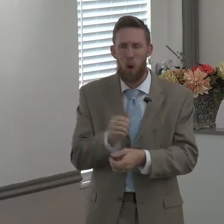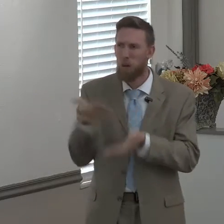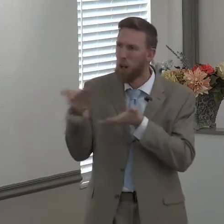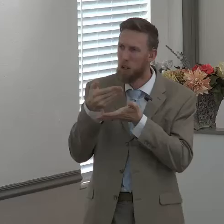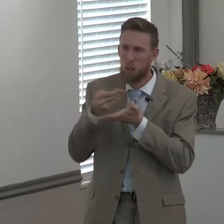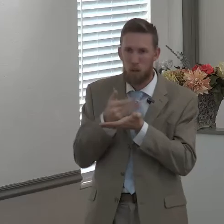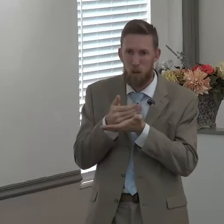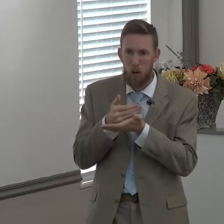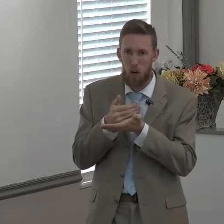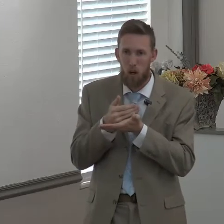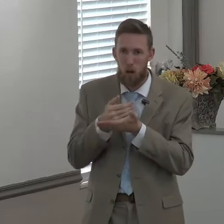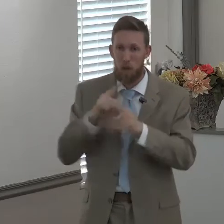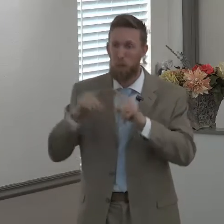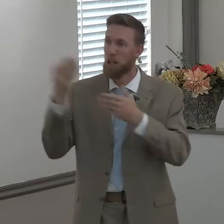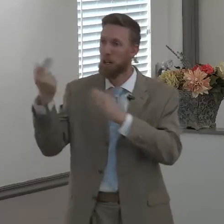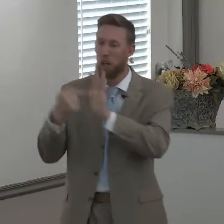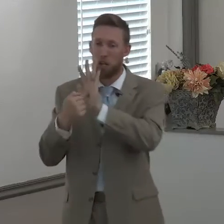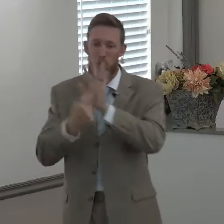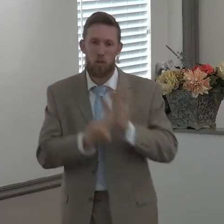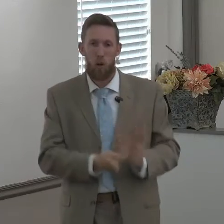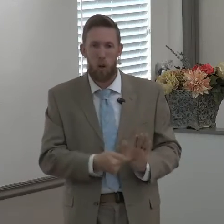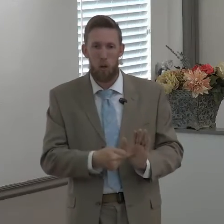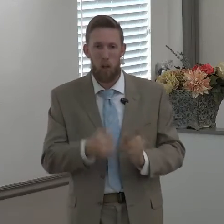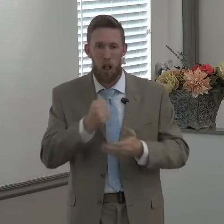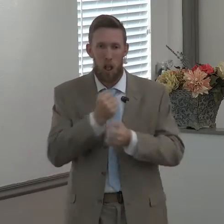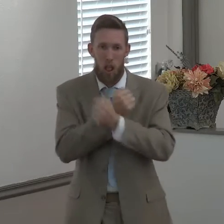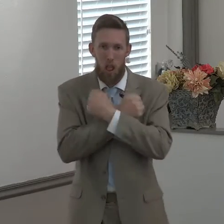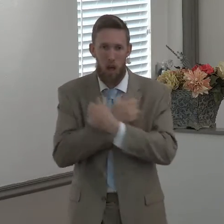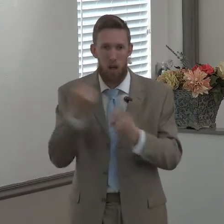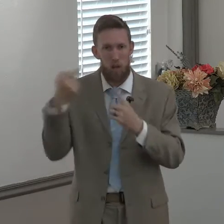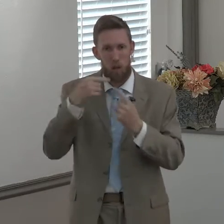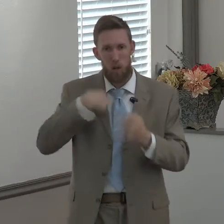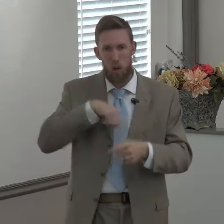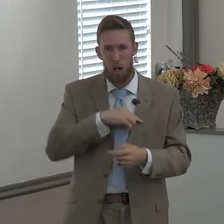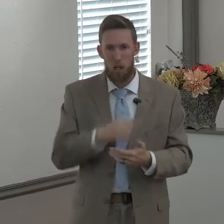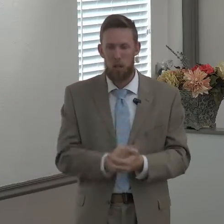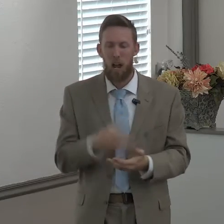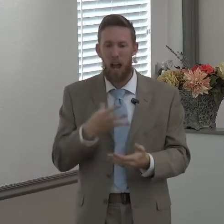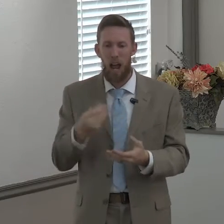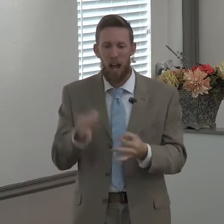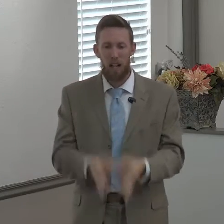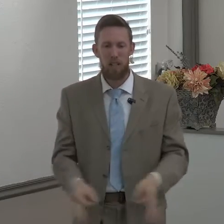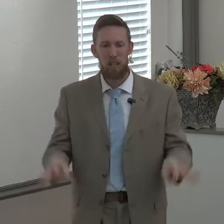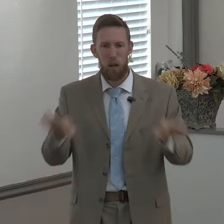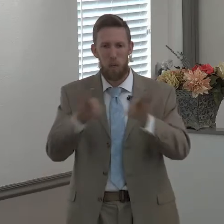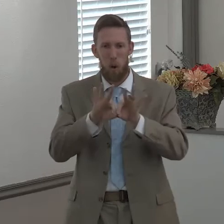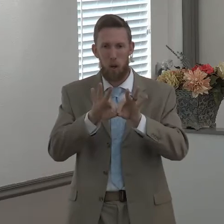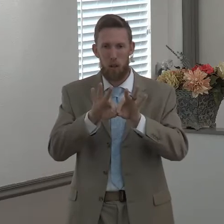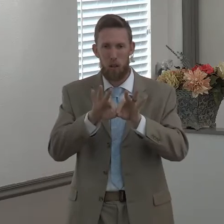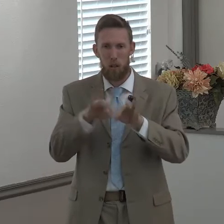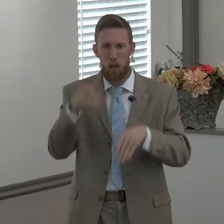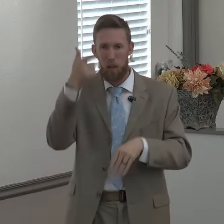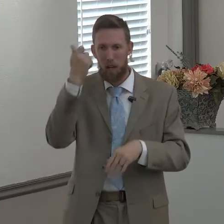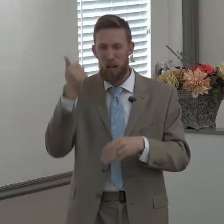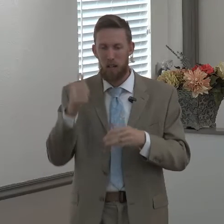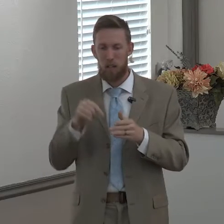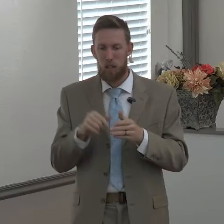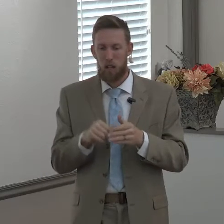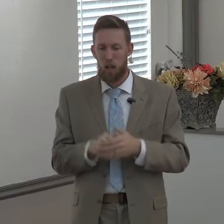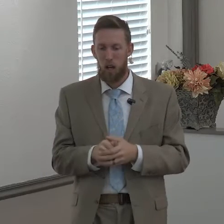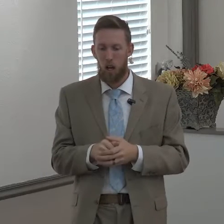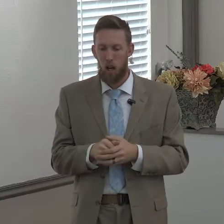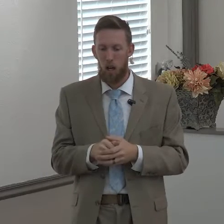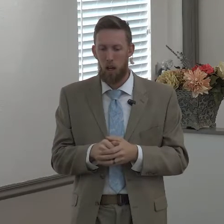when talking about God's love. For God so agape the world that he gave his only begotten Son.